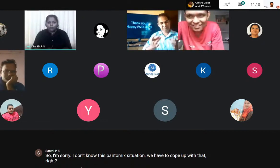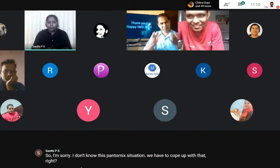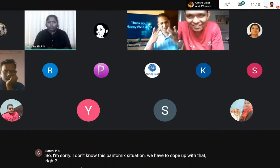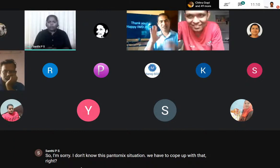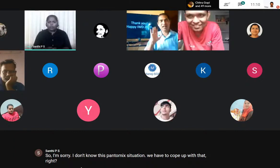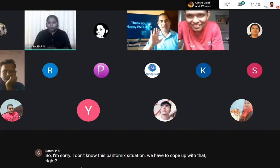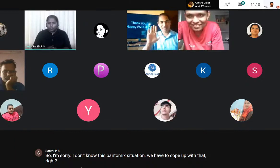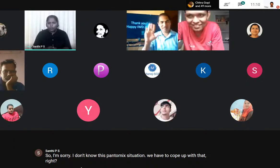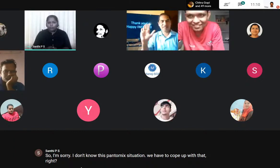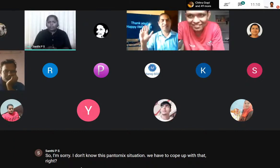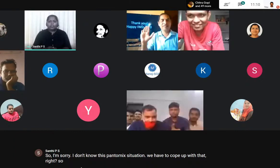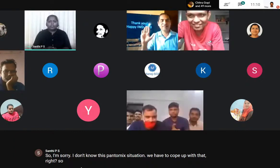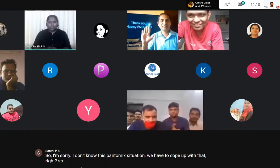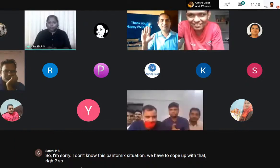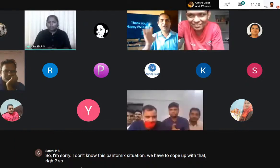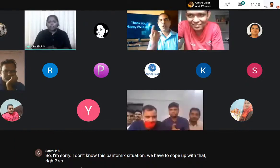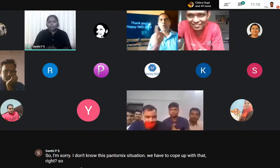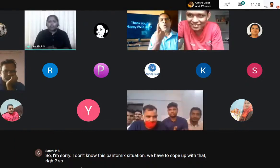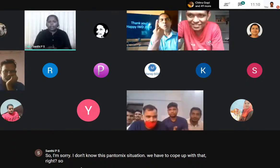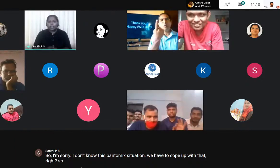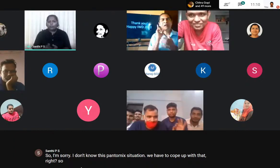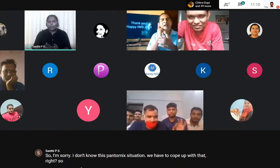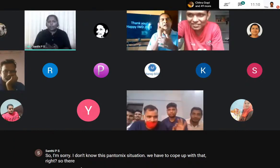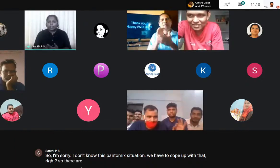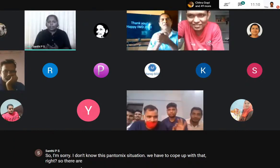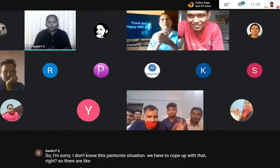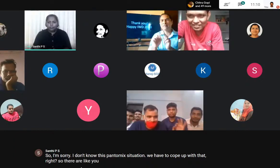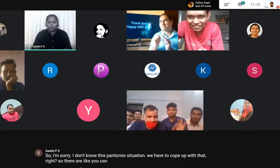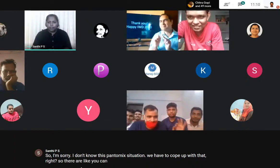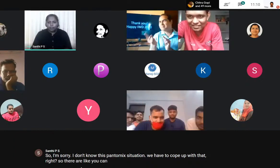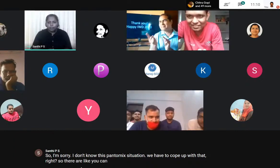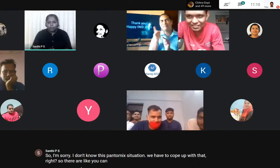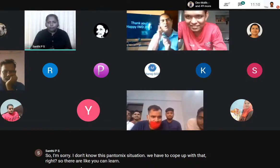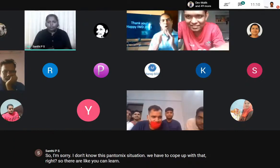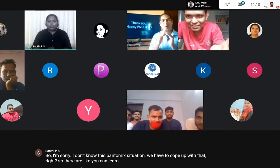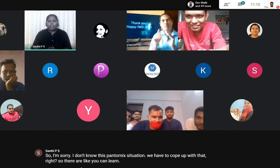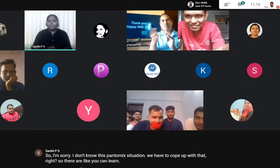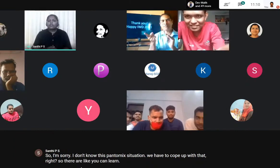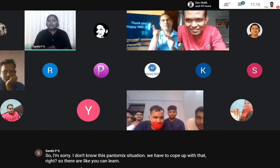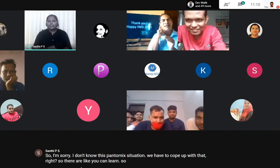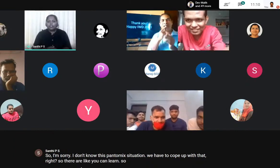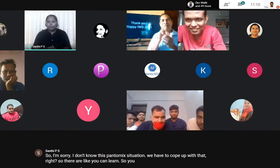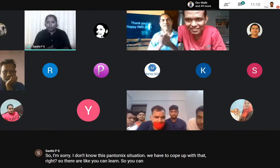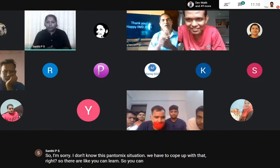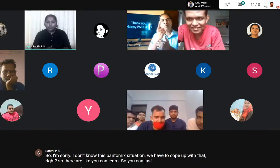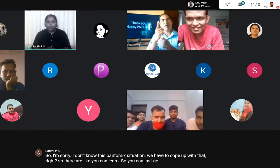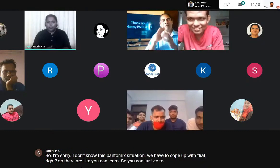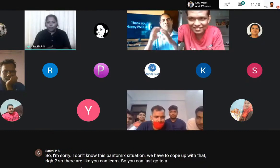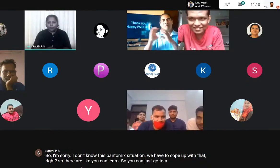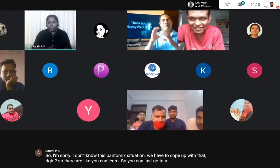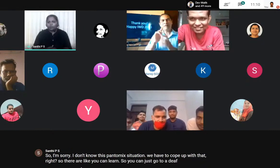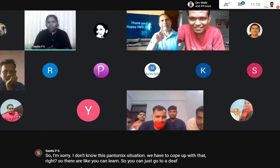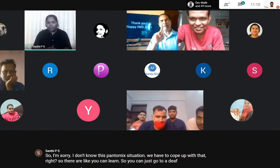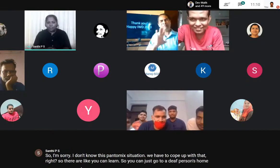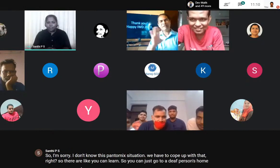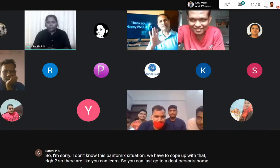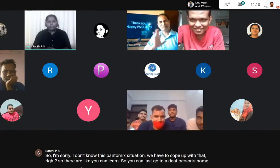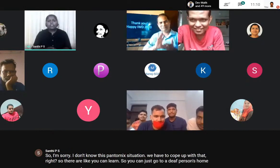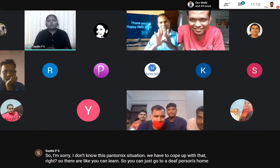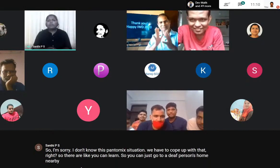So there are, like, you can learn. So you can just go to a deaf person's home nearby. You can communicate